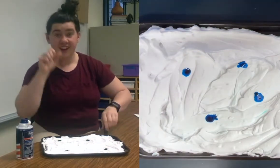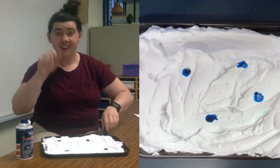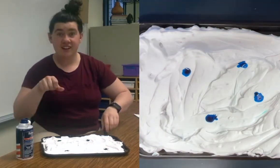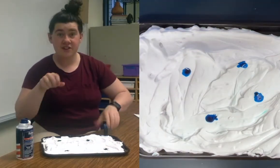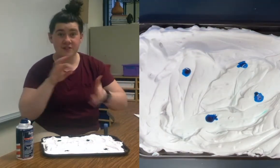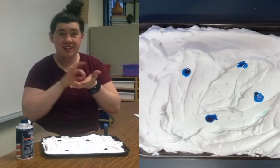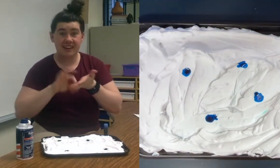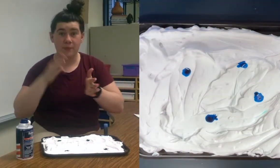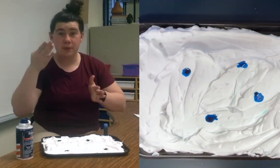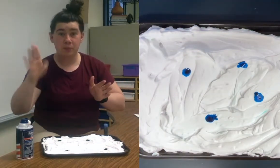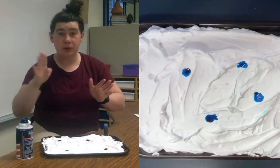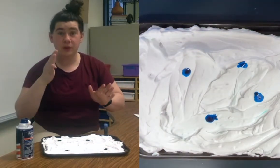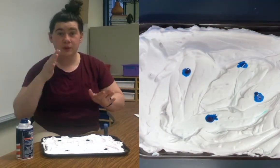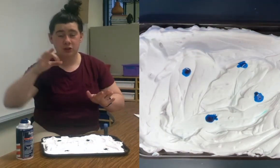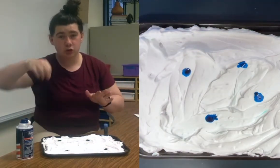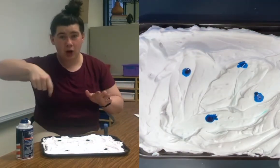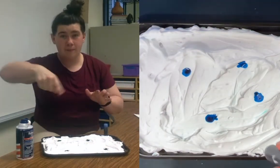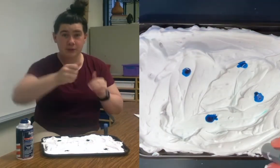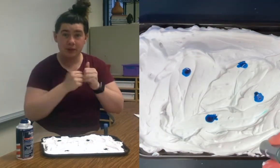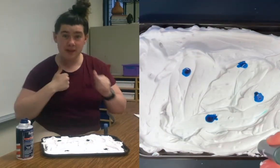Can you count the blue drops with me?